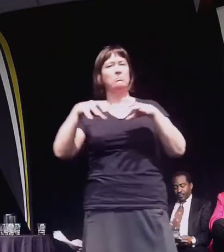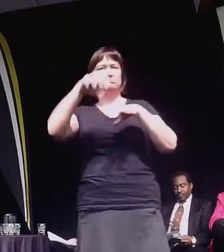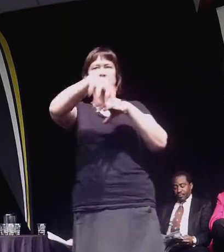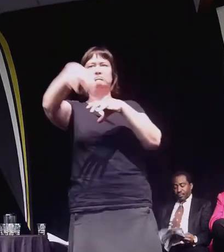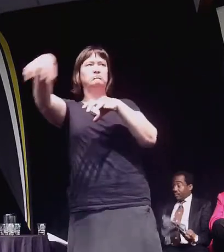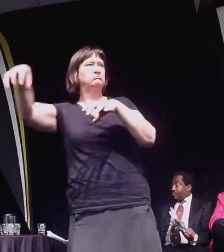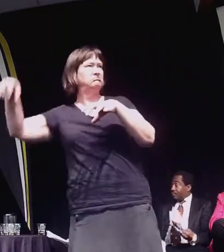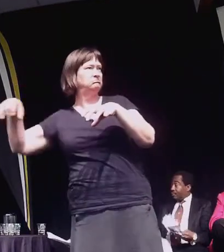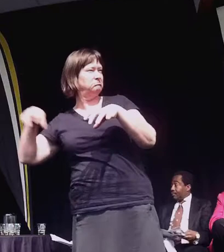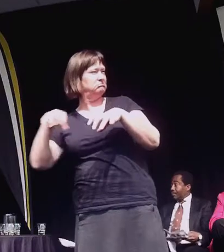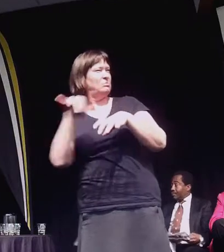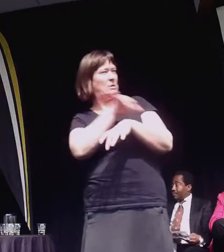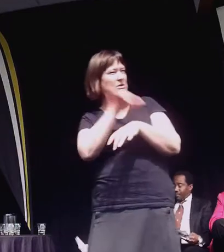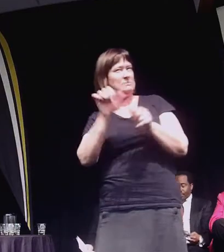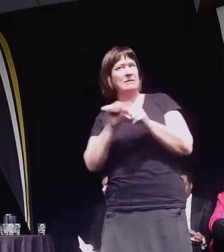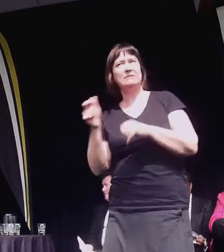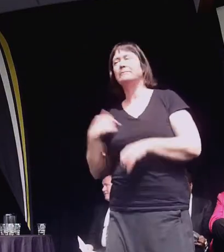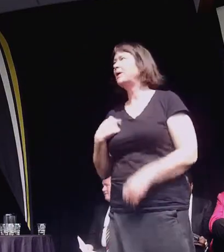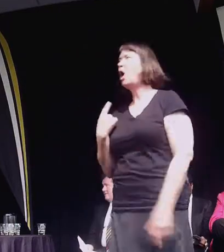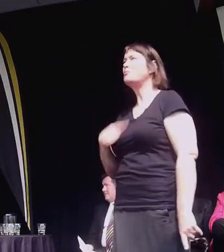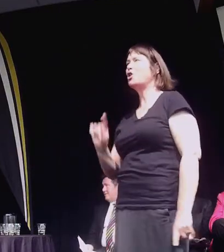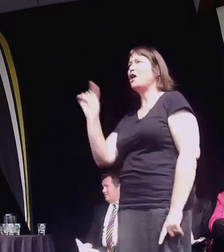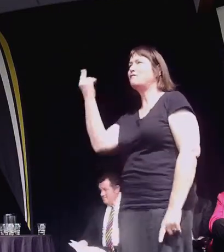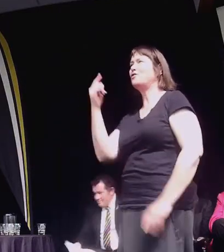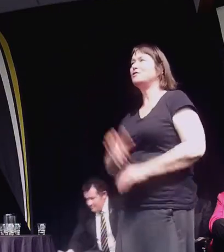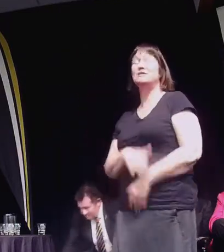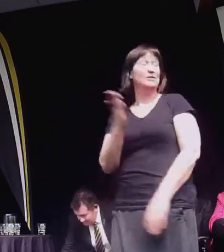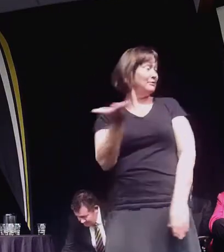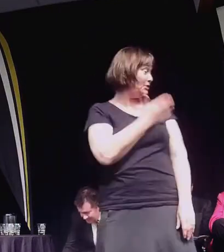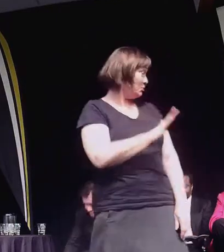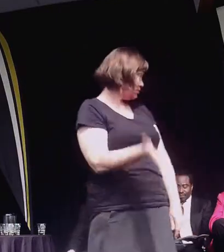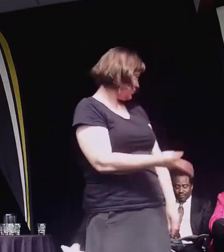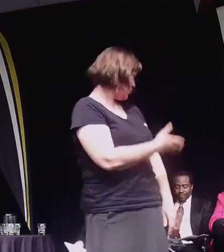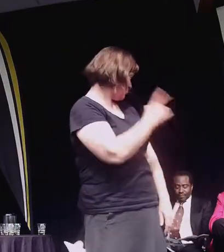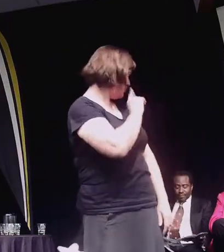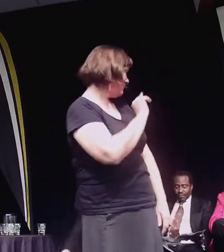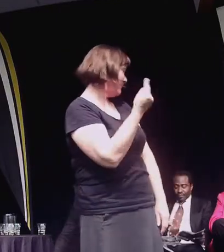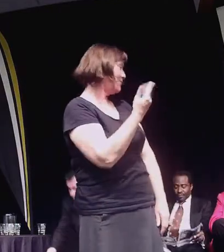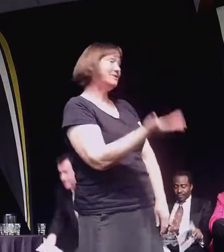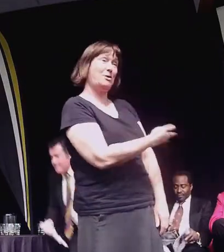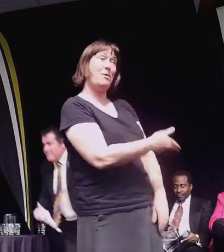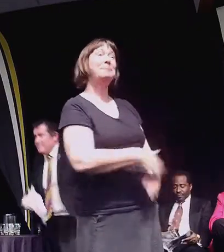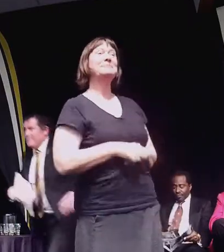I'm not allowed to go first. No, if you're the only one that wants to go, by all means.